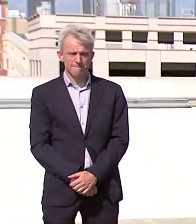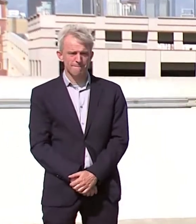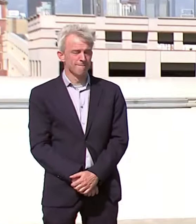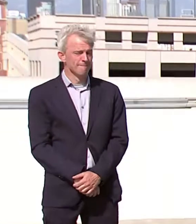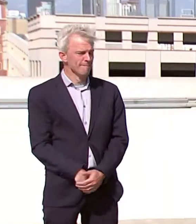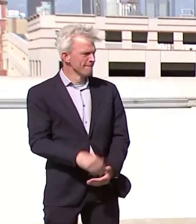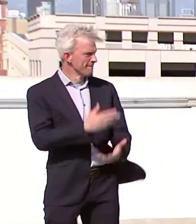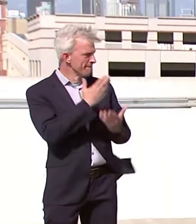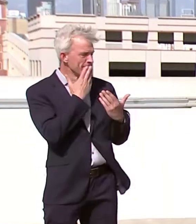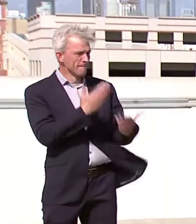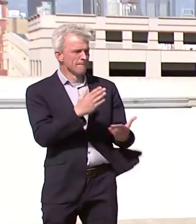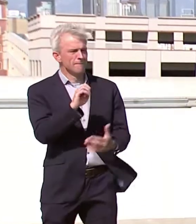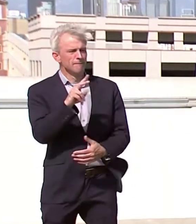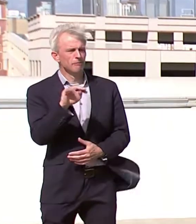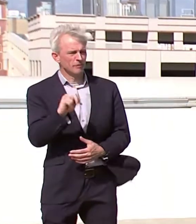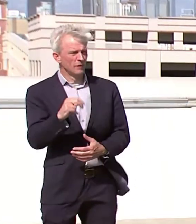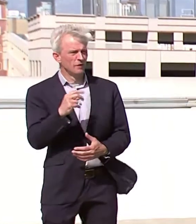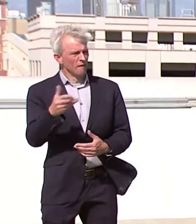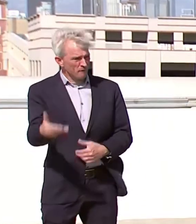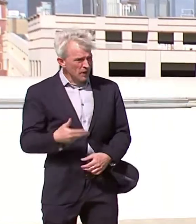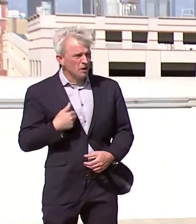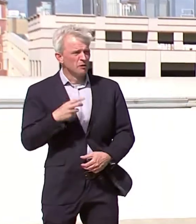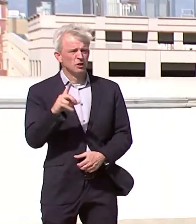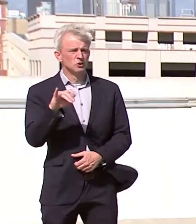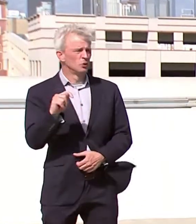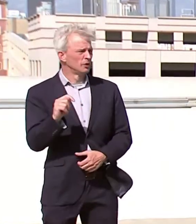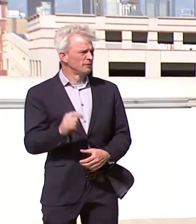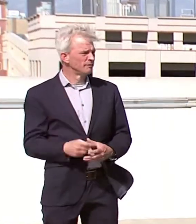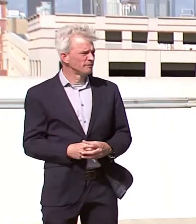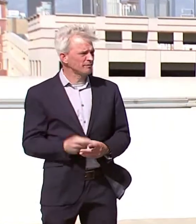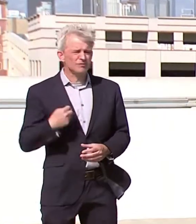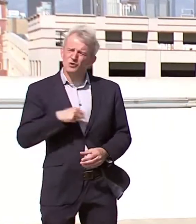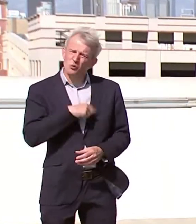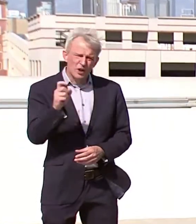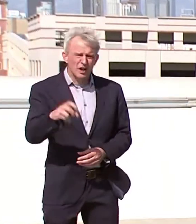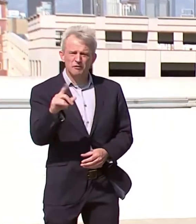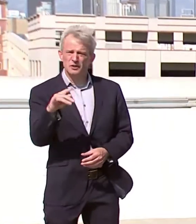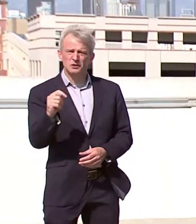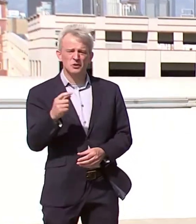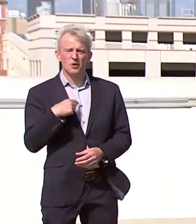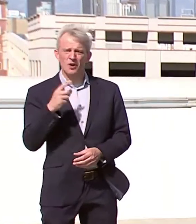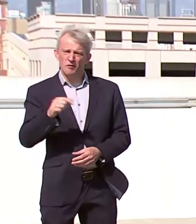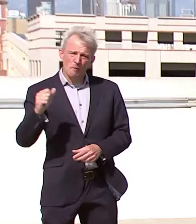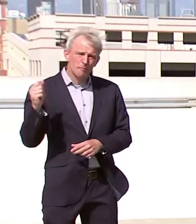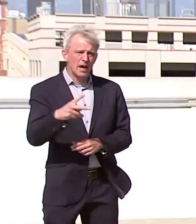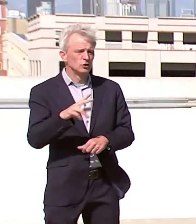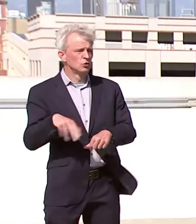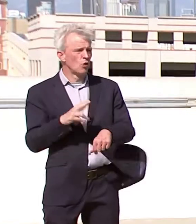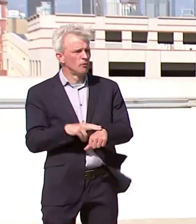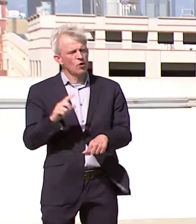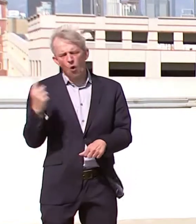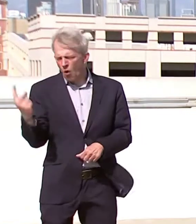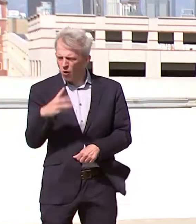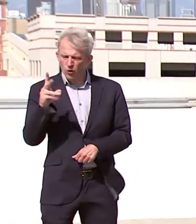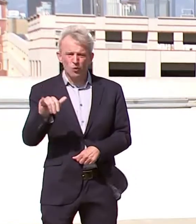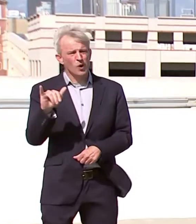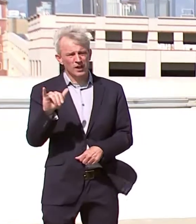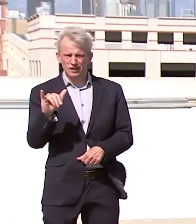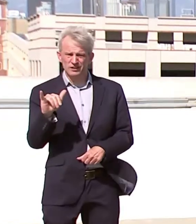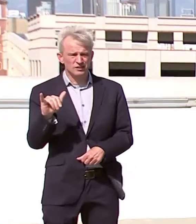Thank you, Irvin, for inviting me to do it. We got to do this because we got to get back to normal, and this is the only path to it. By the